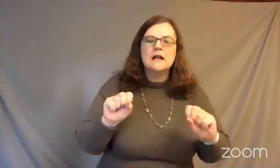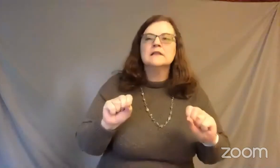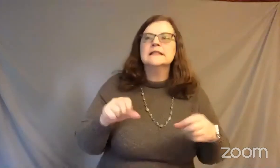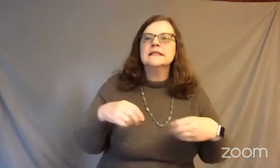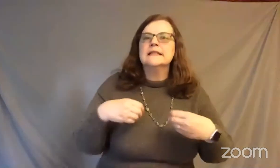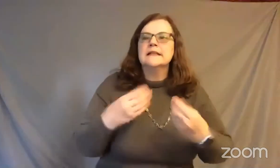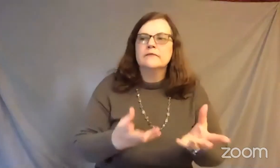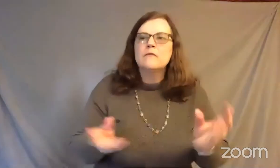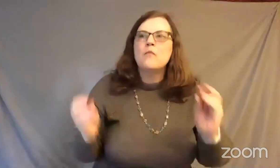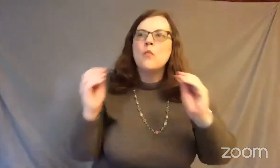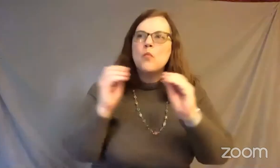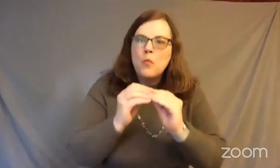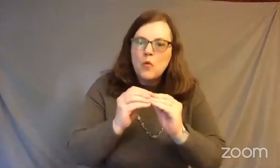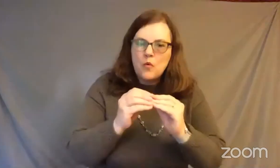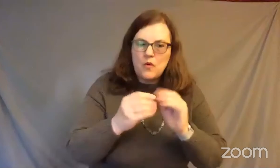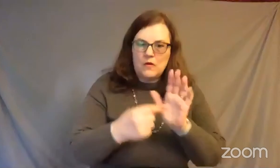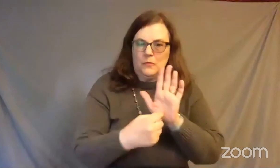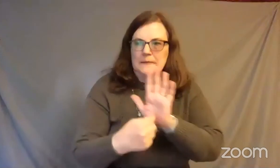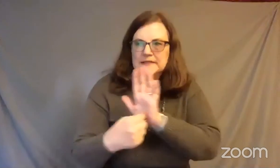more iconic